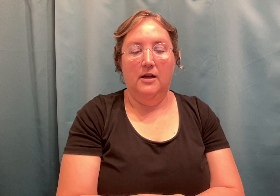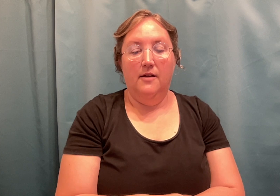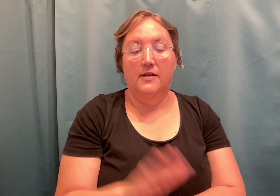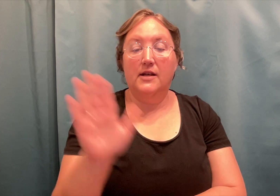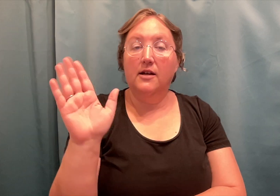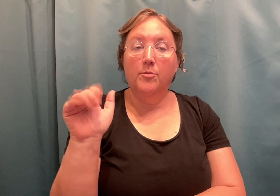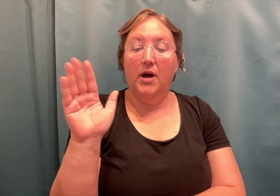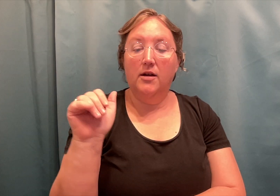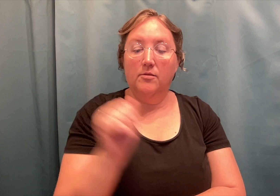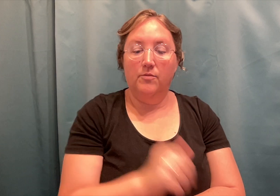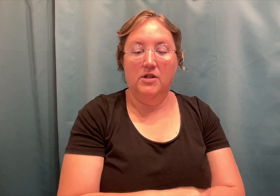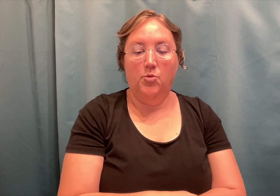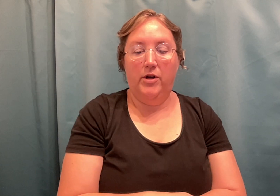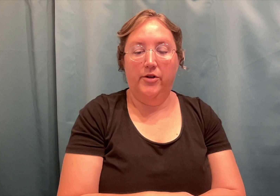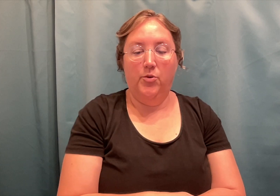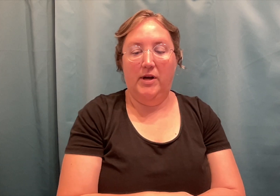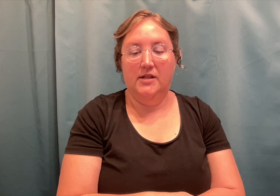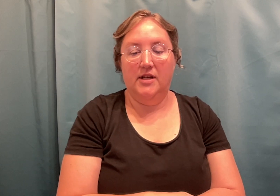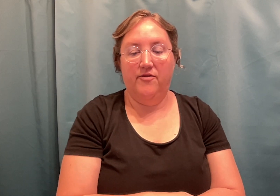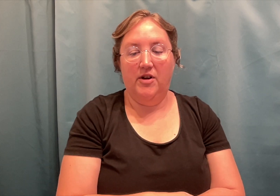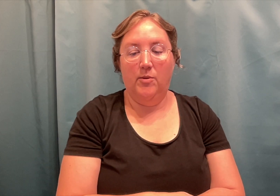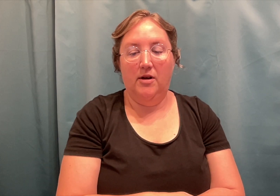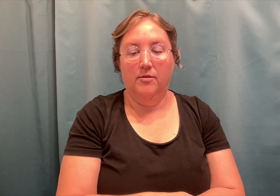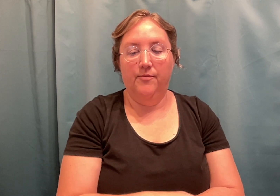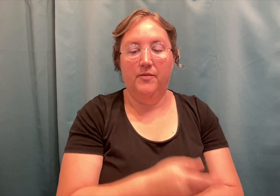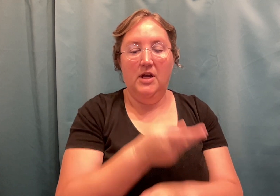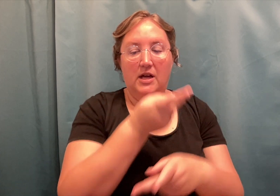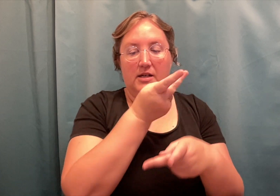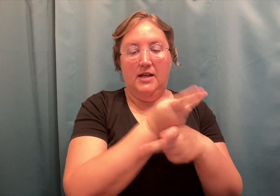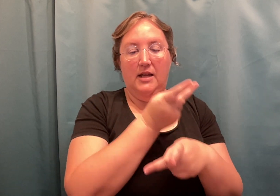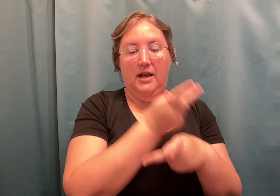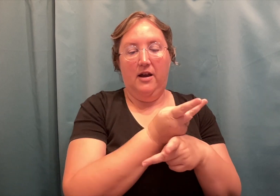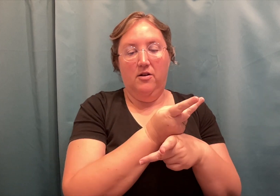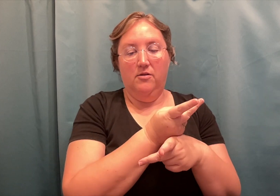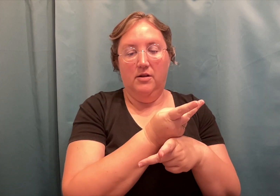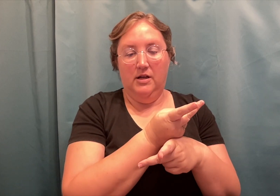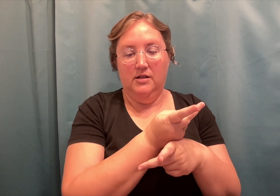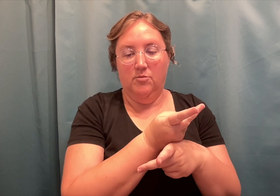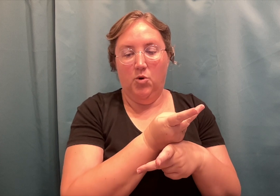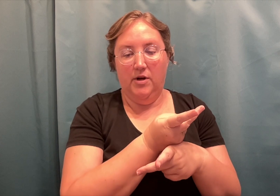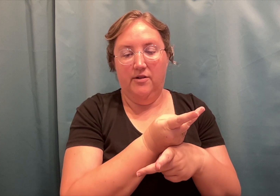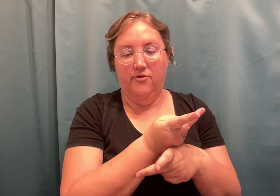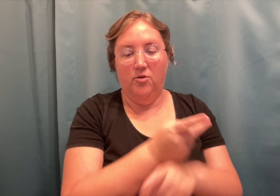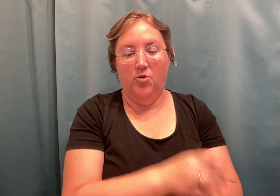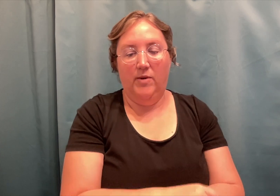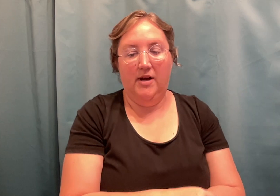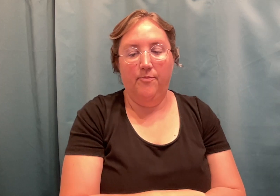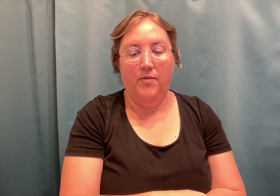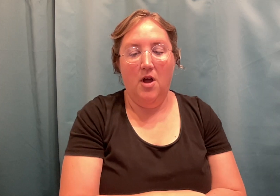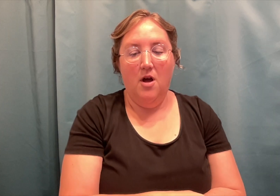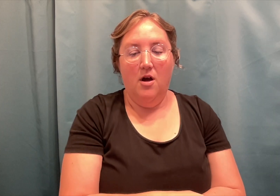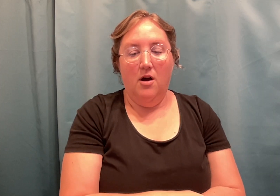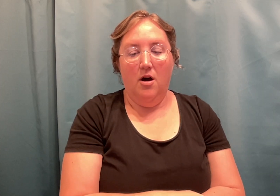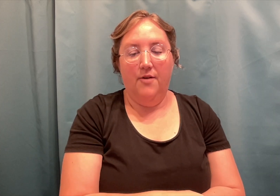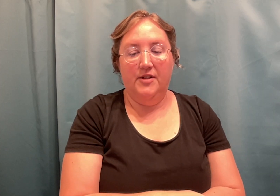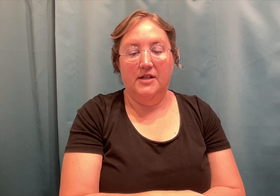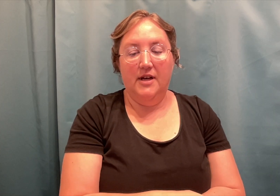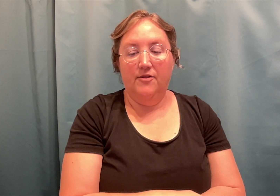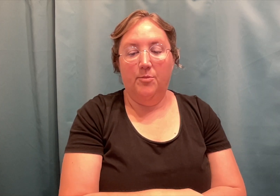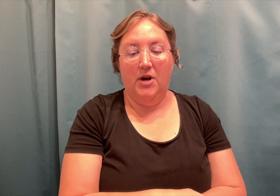The sign goodbye is a well-known way to say farewell. Take care is a more informal way. Often deaf goodbyes